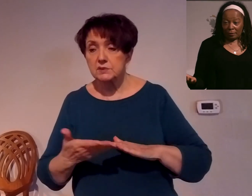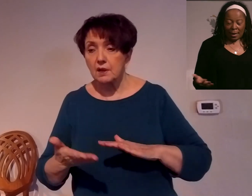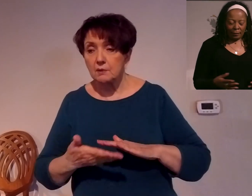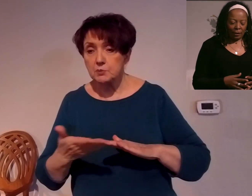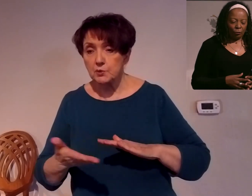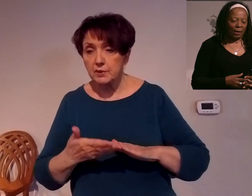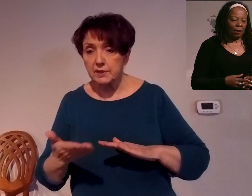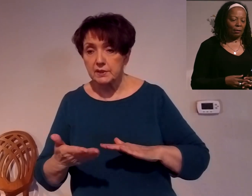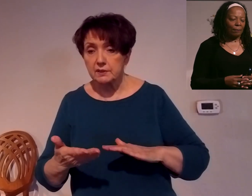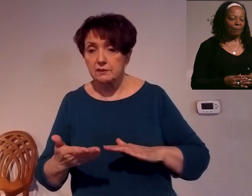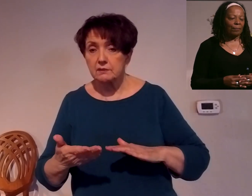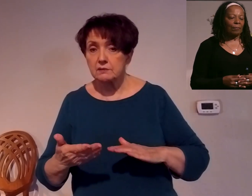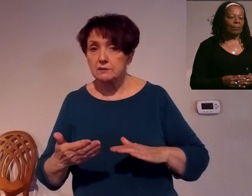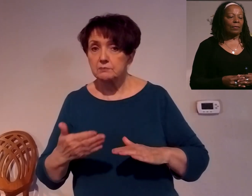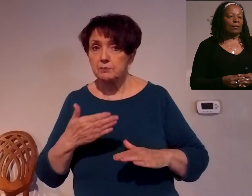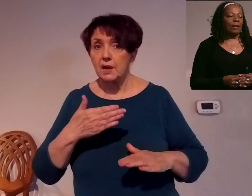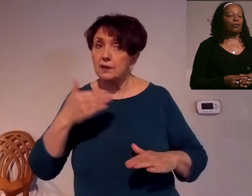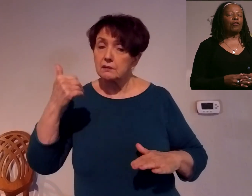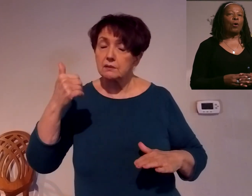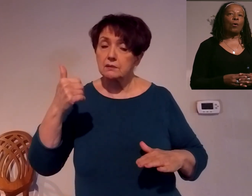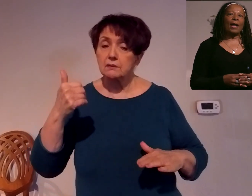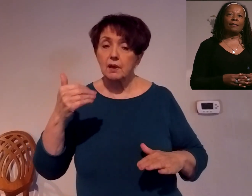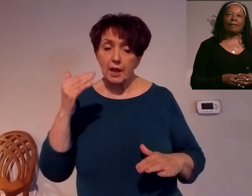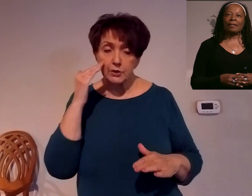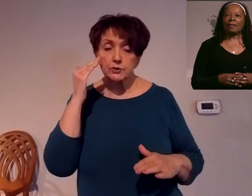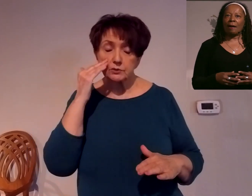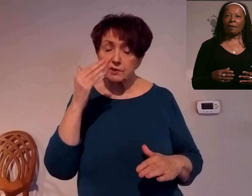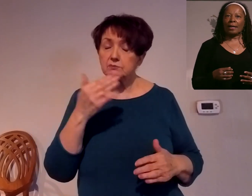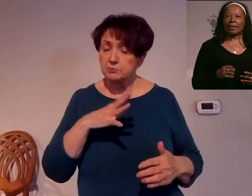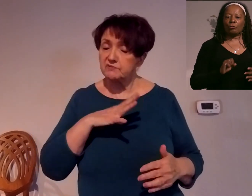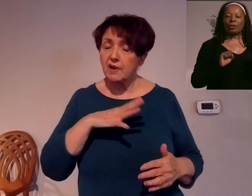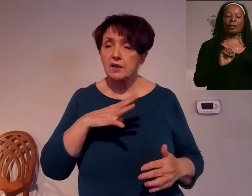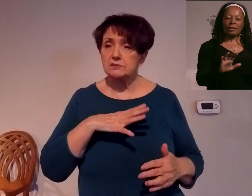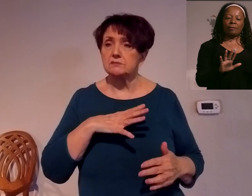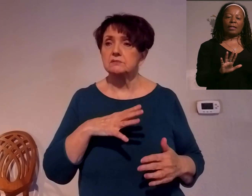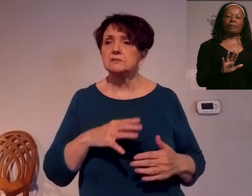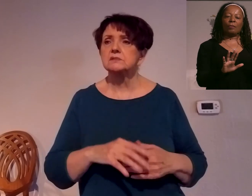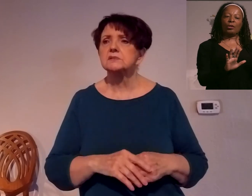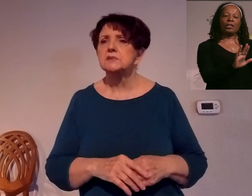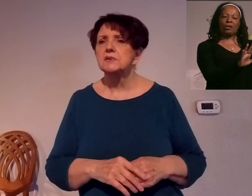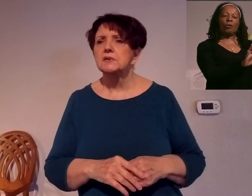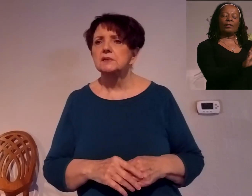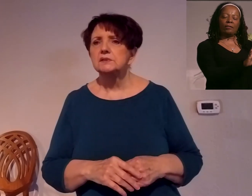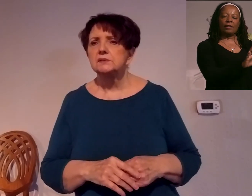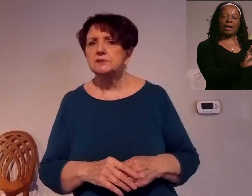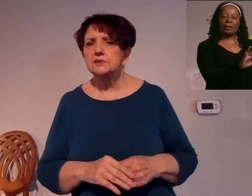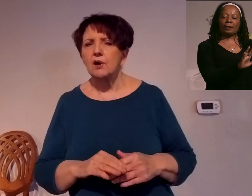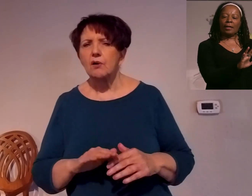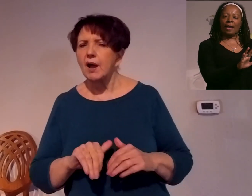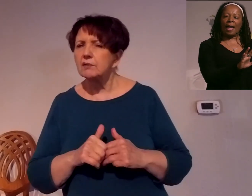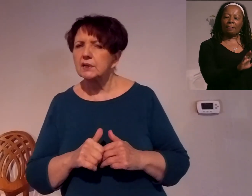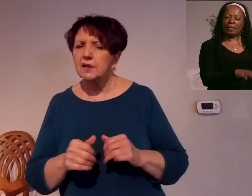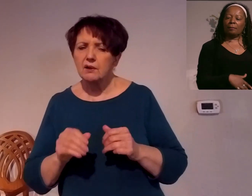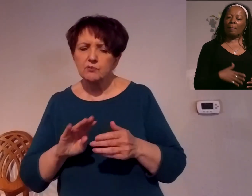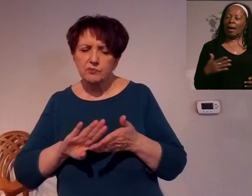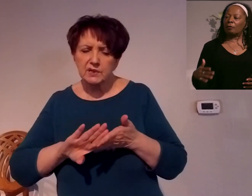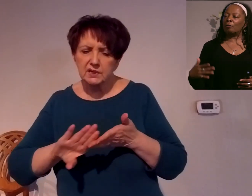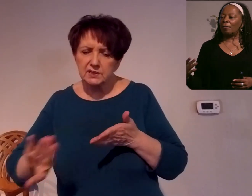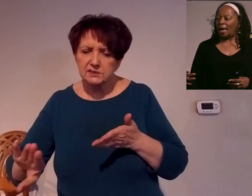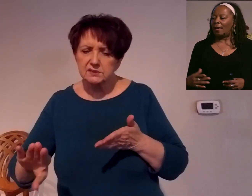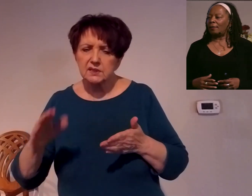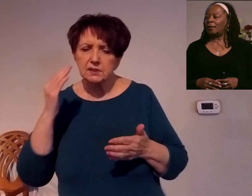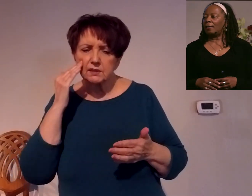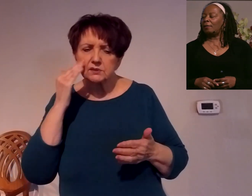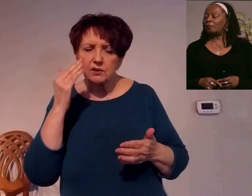good with that as well. And so I decided how I can release this and really know it's done, and then